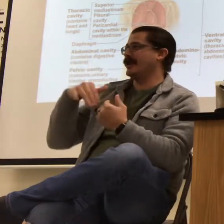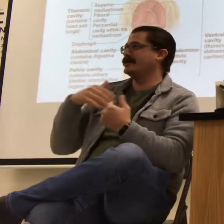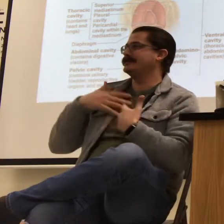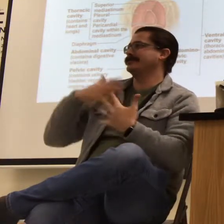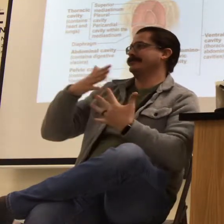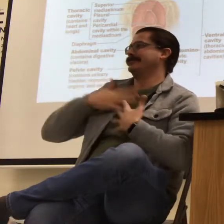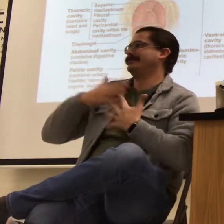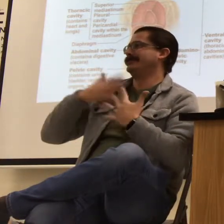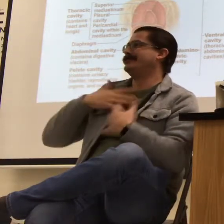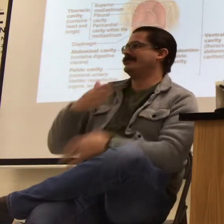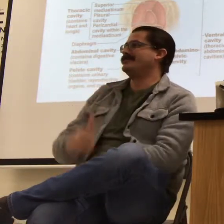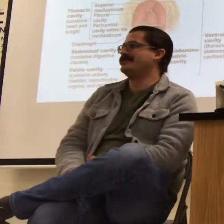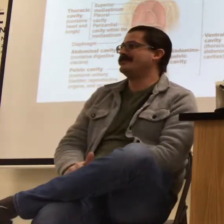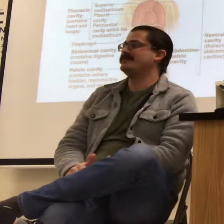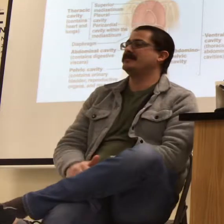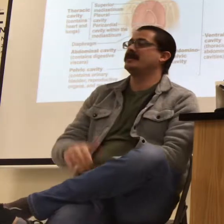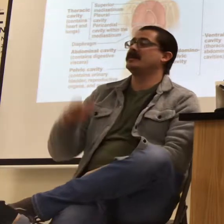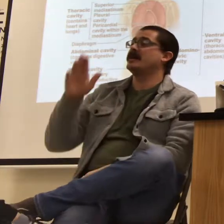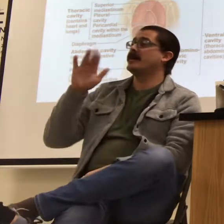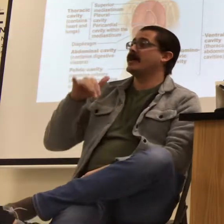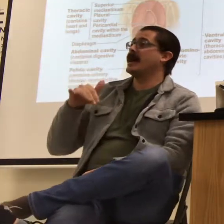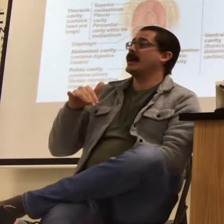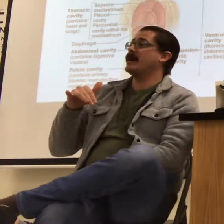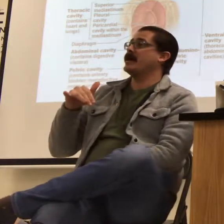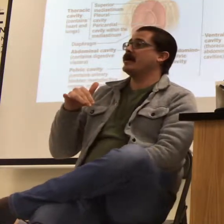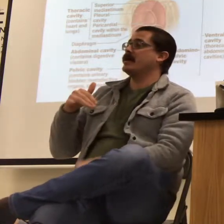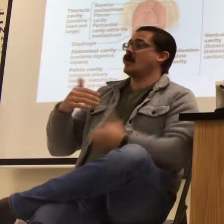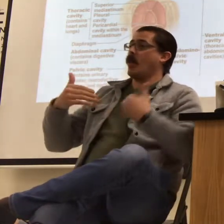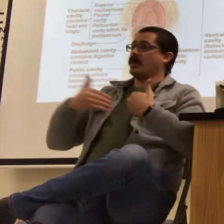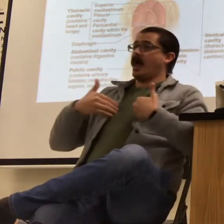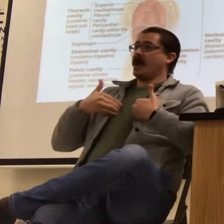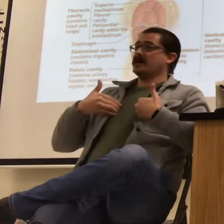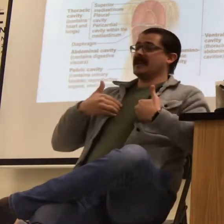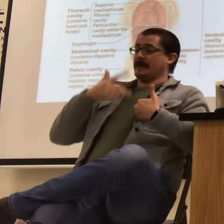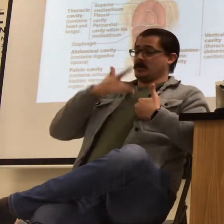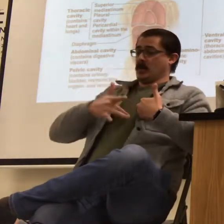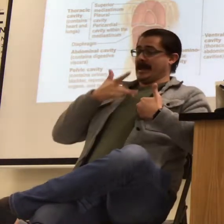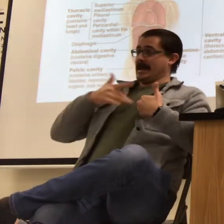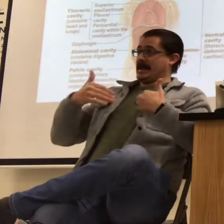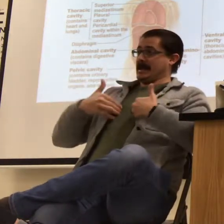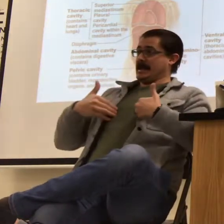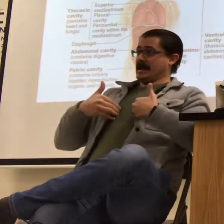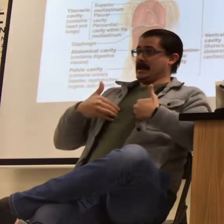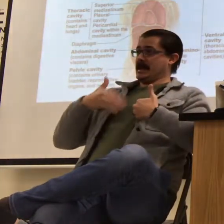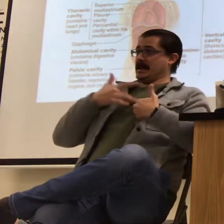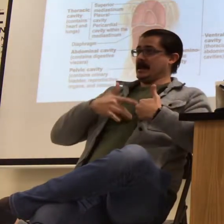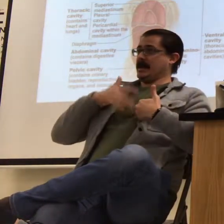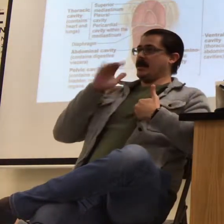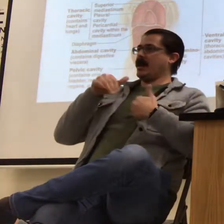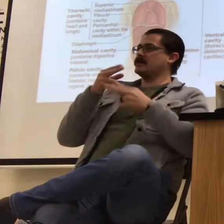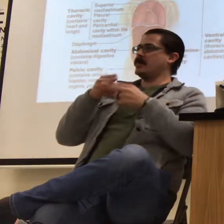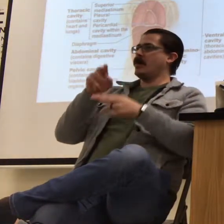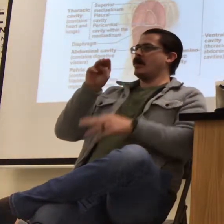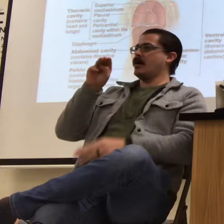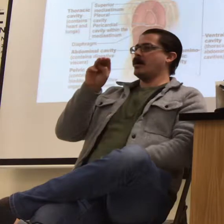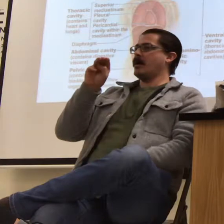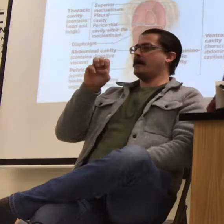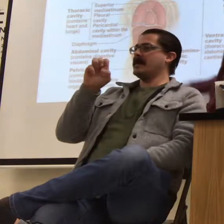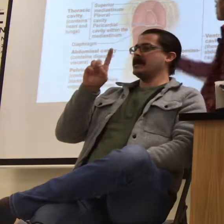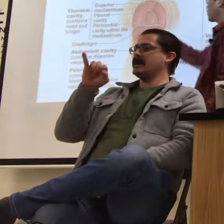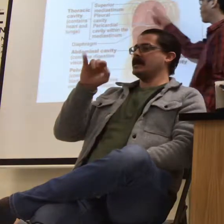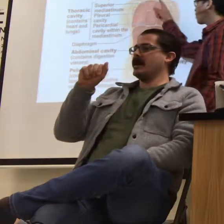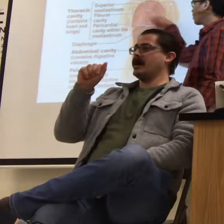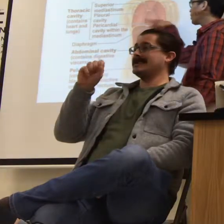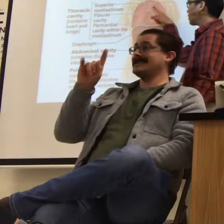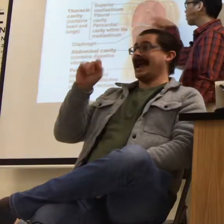Lungs. Now, the space in between the lungs, they call mediastinum or mediastinum.